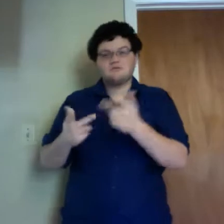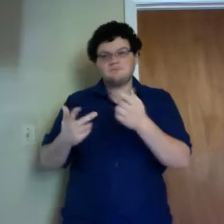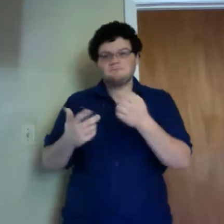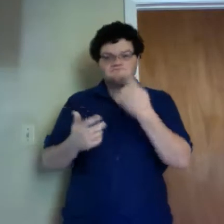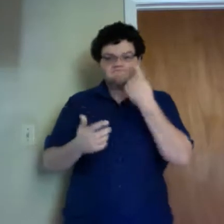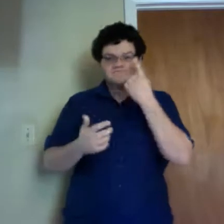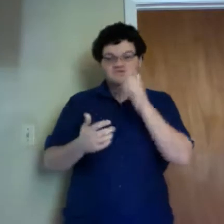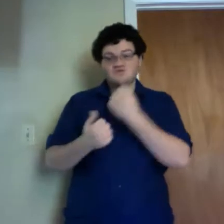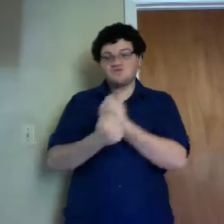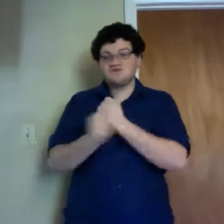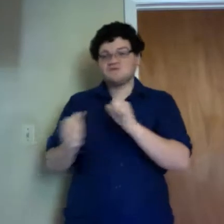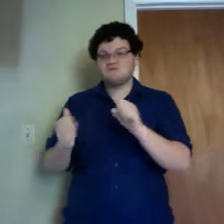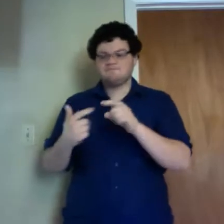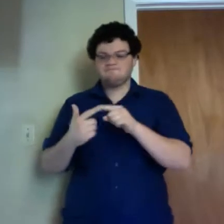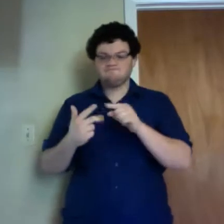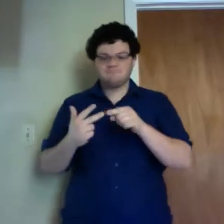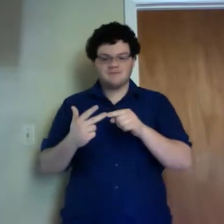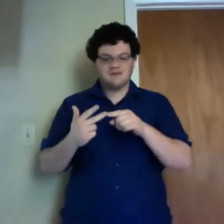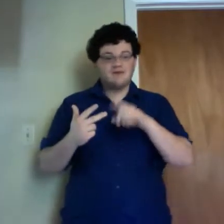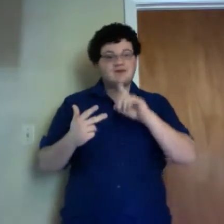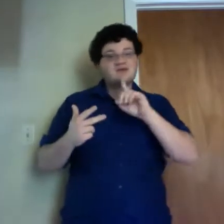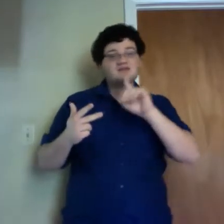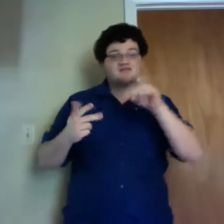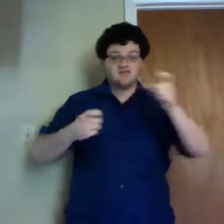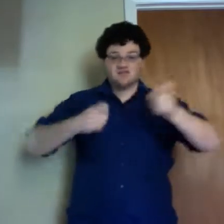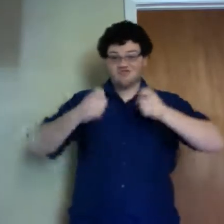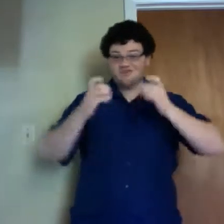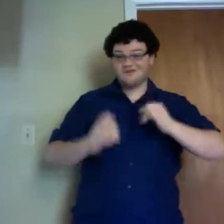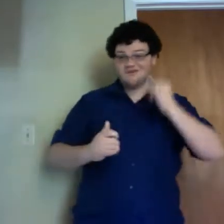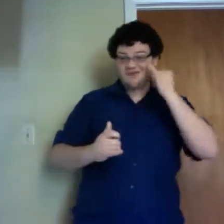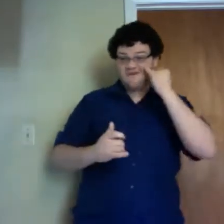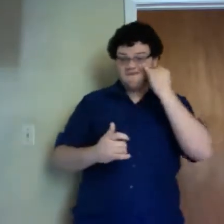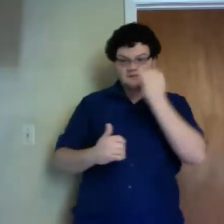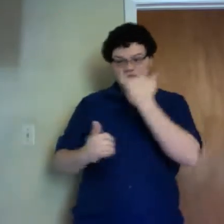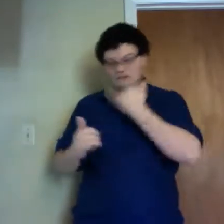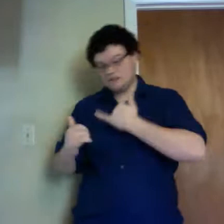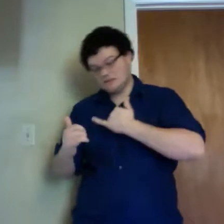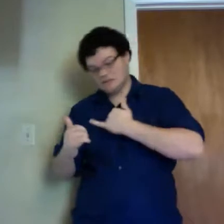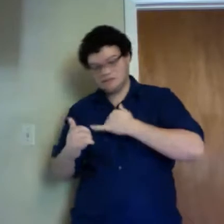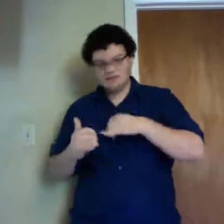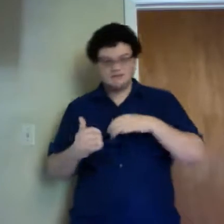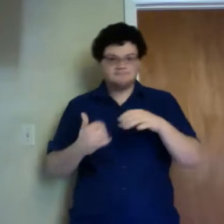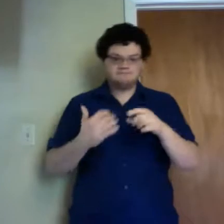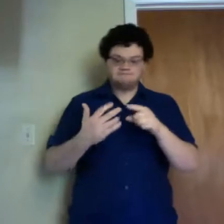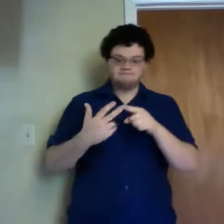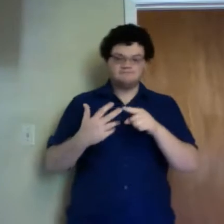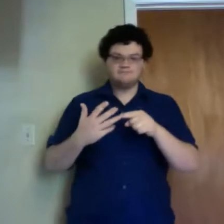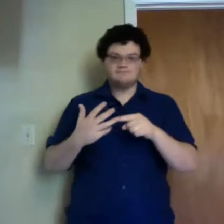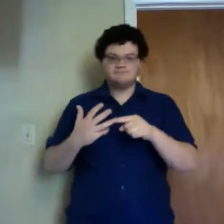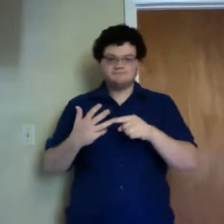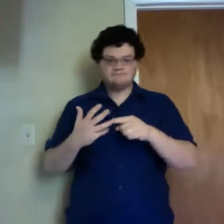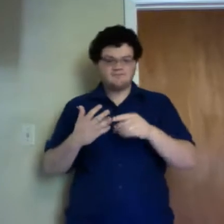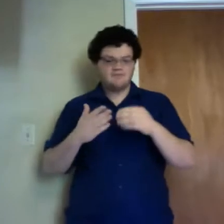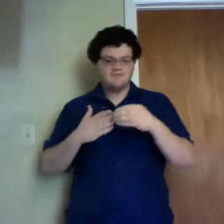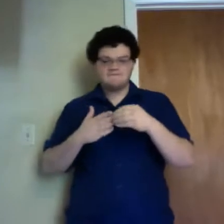ensure you notify a supervisor of accidents and near misses, and follow site health and safety rules and